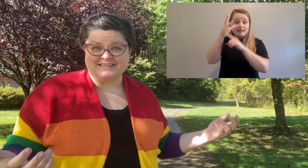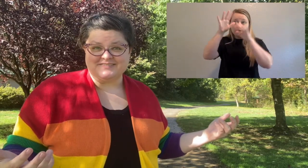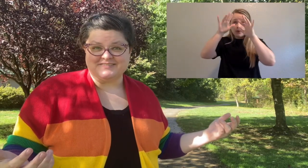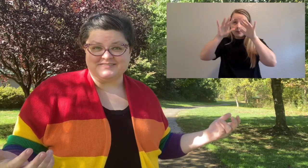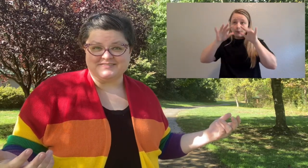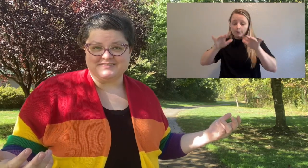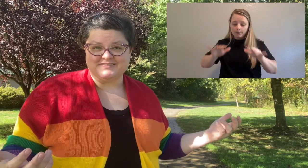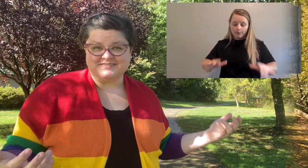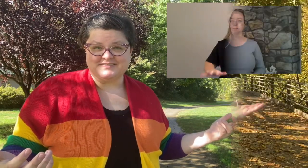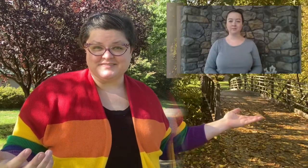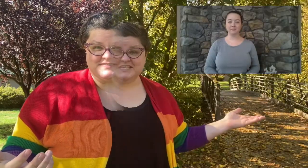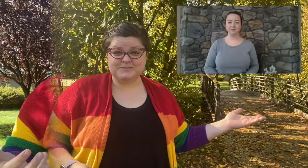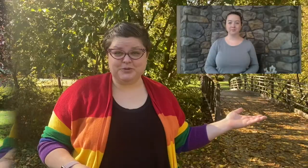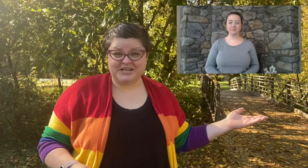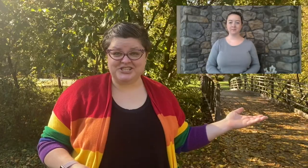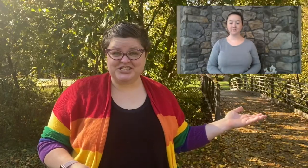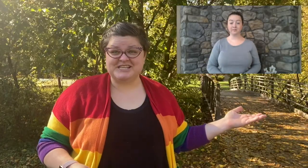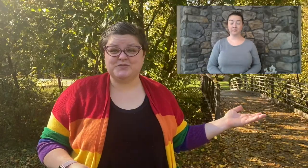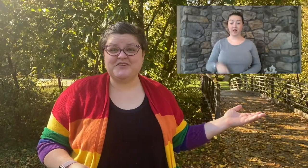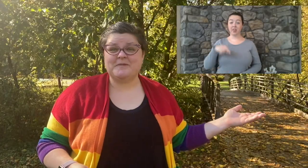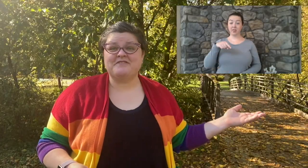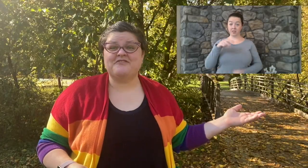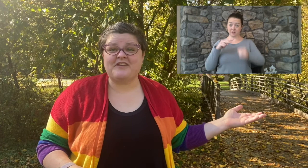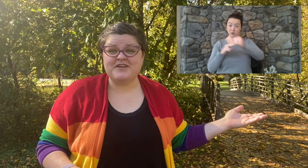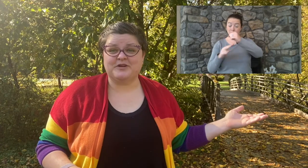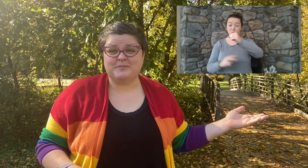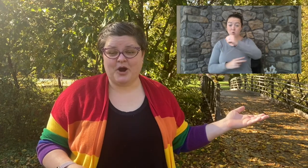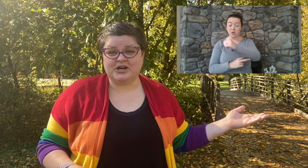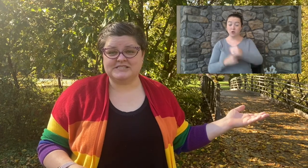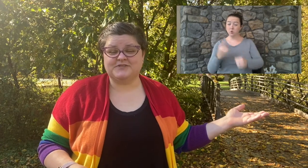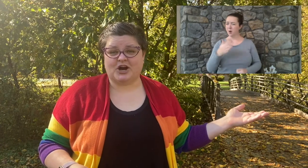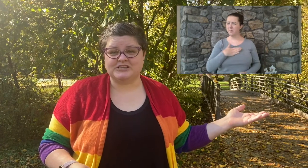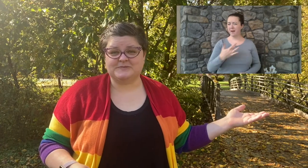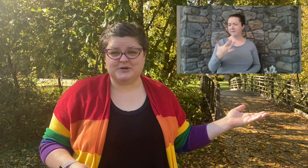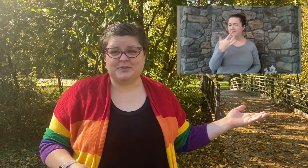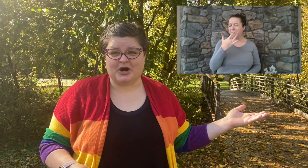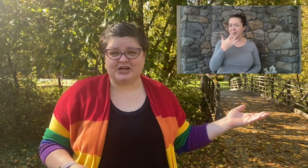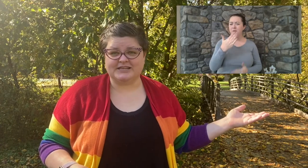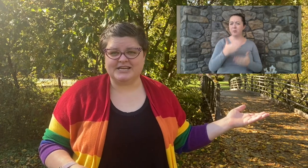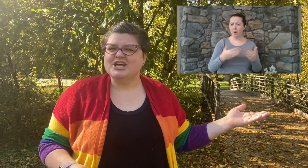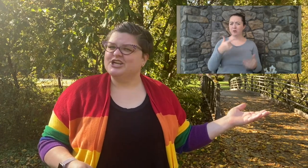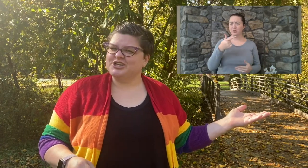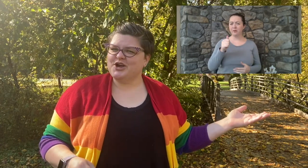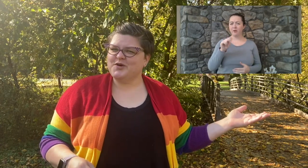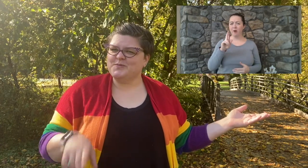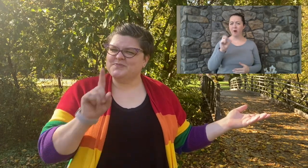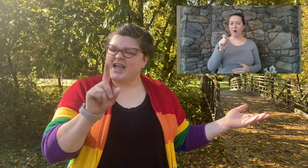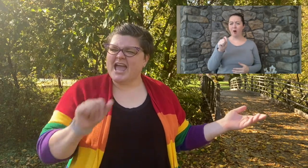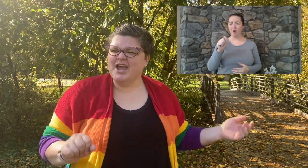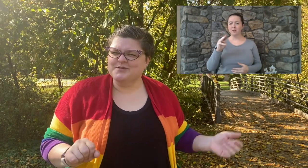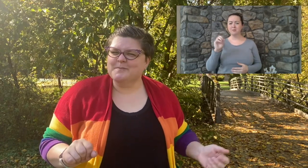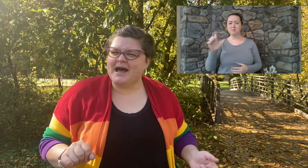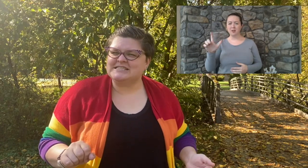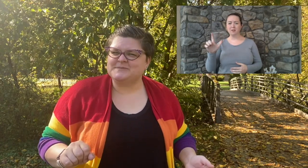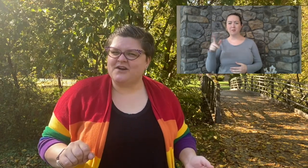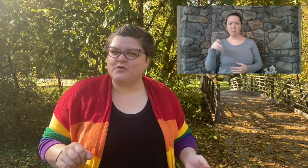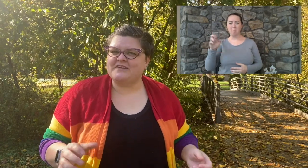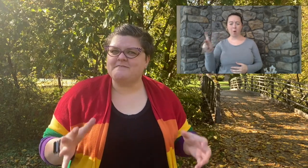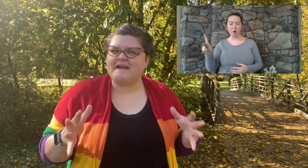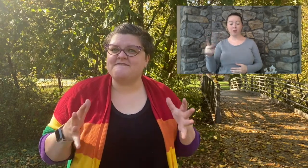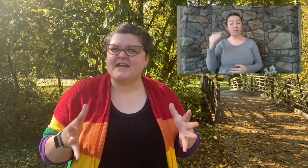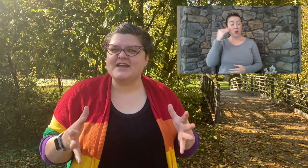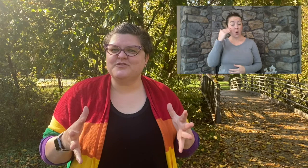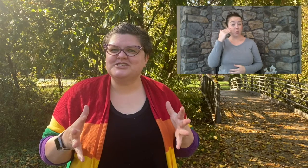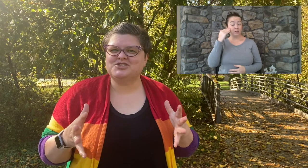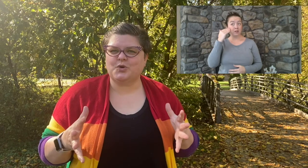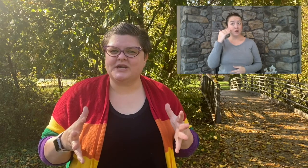falling. This bridge is one of my favorite parts of Garst Mill Park. You know, it reminds me of one of